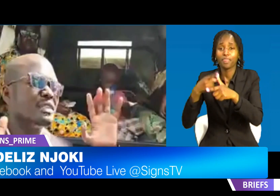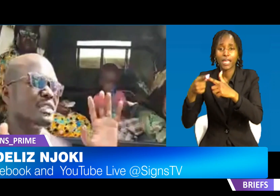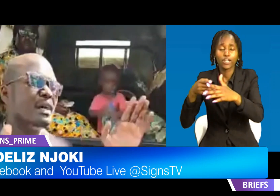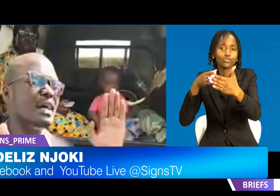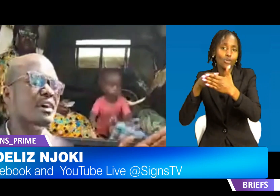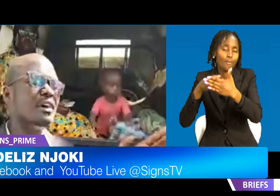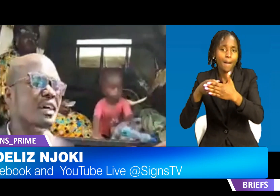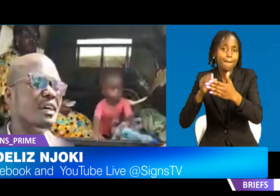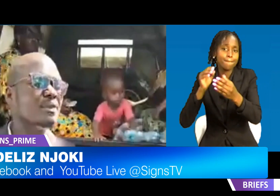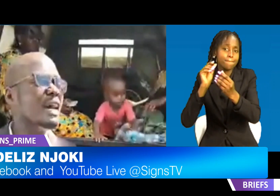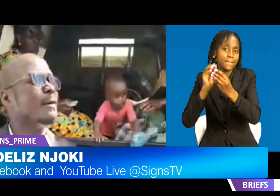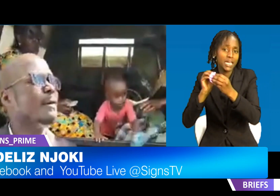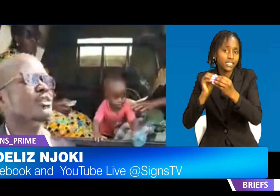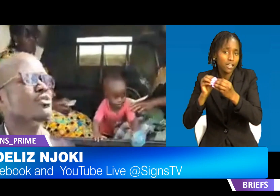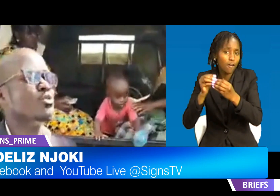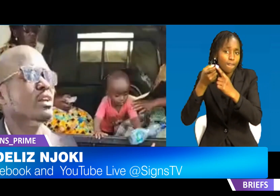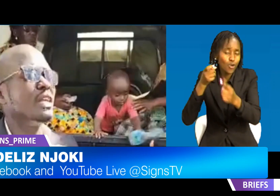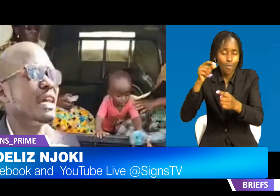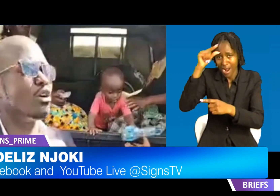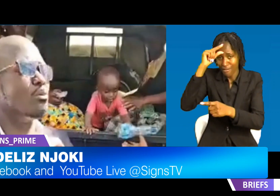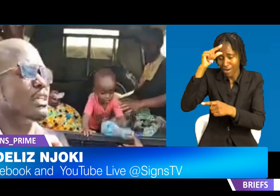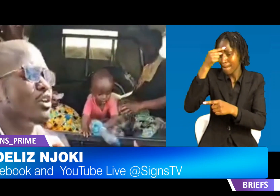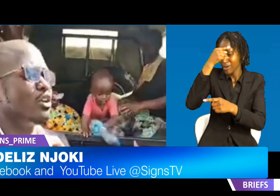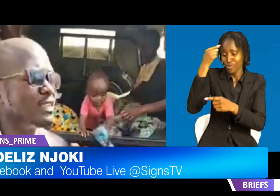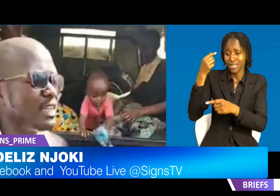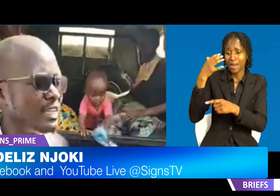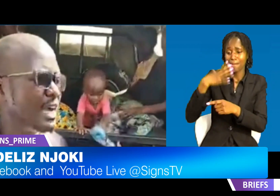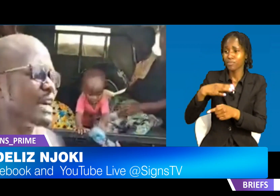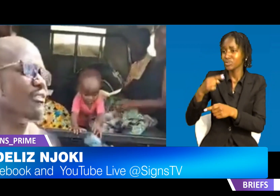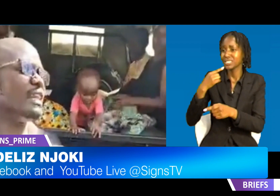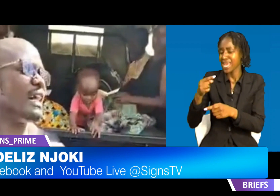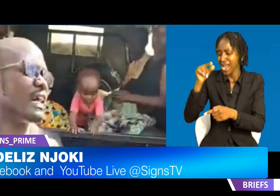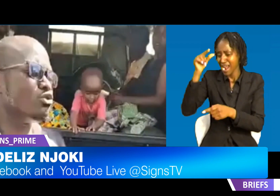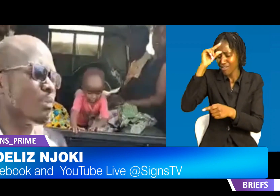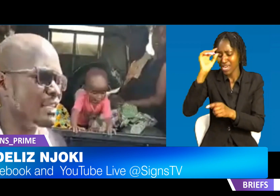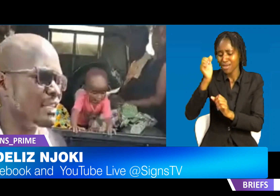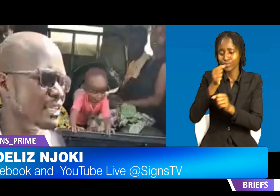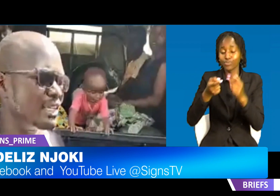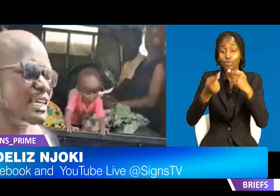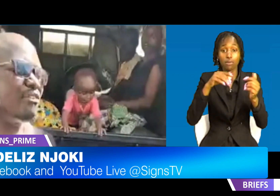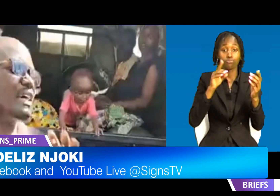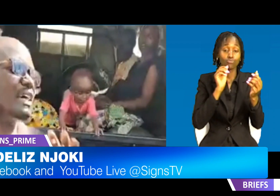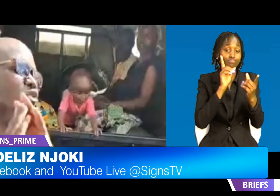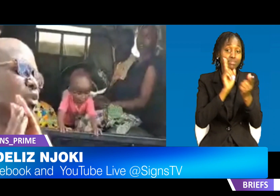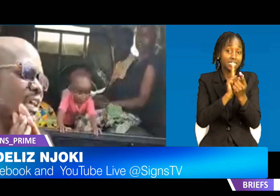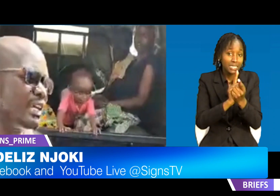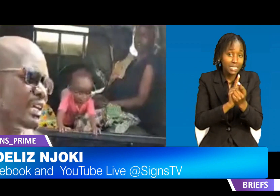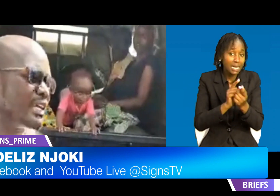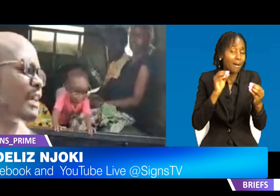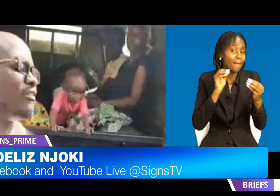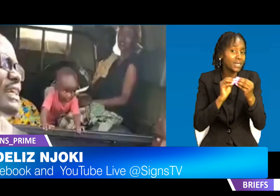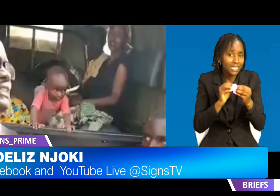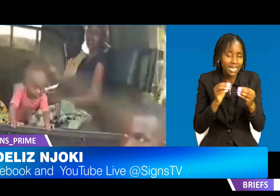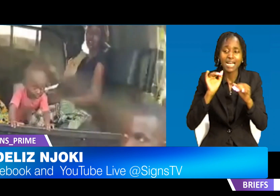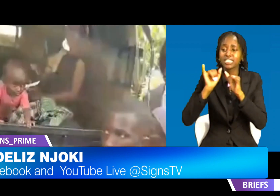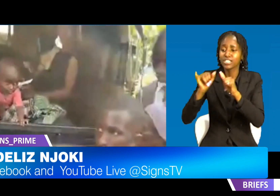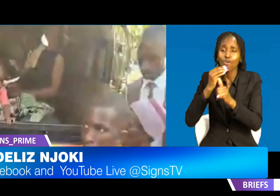wanasema governor hapaswi kuonekana kwa mkutano yoyote, governor akae nyumbani, governor asitokee, governor